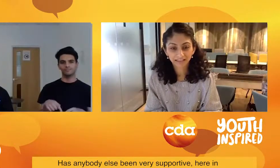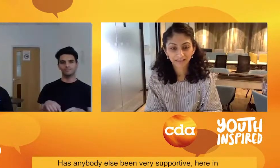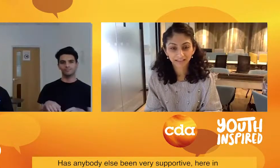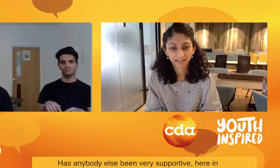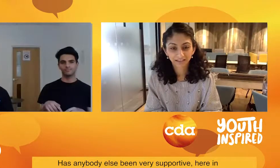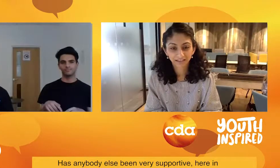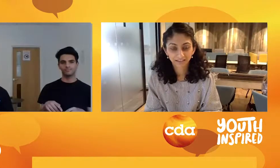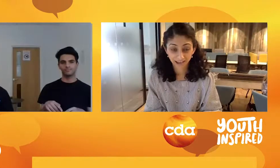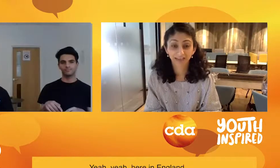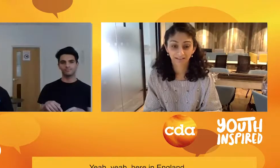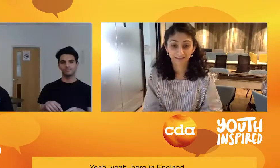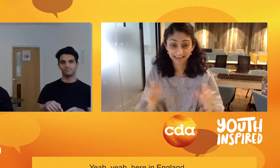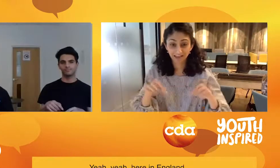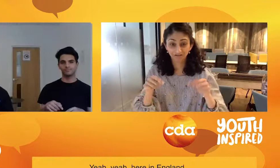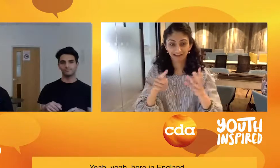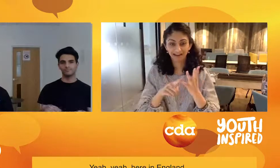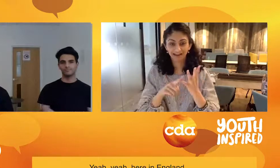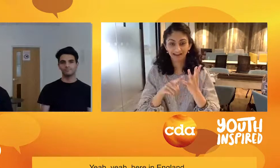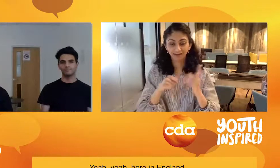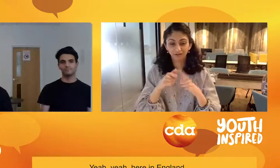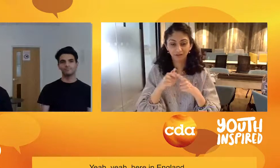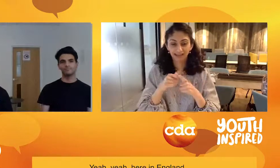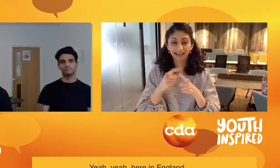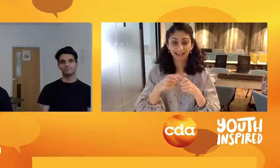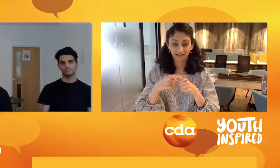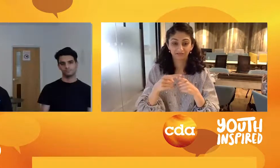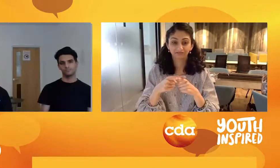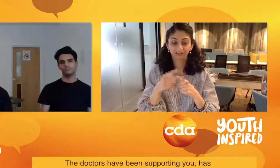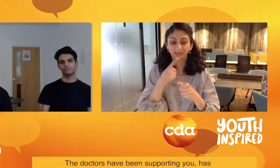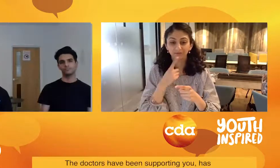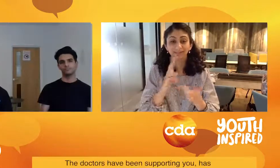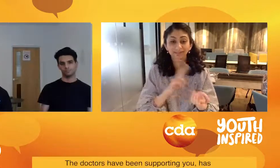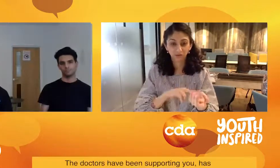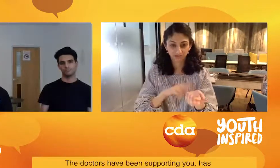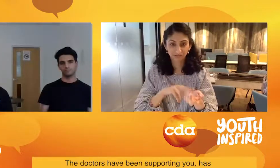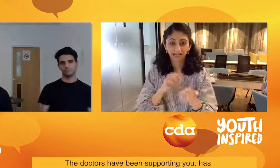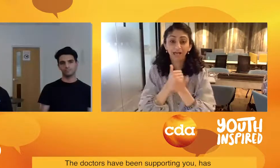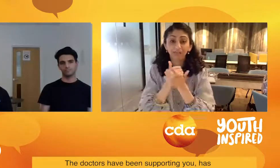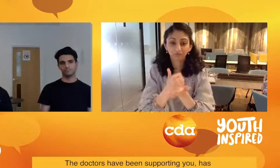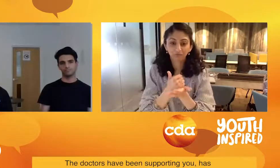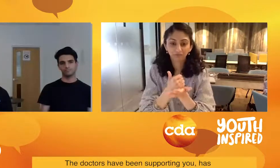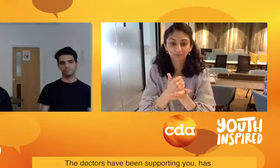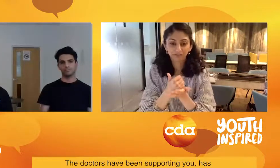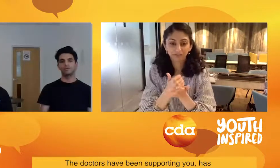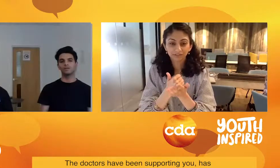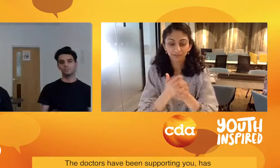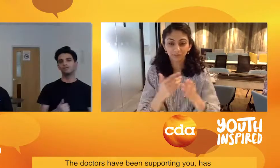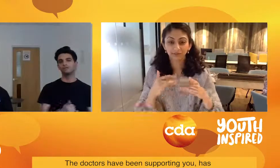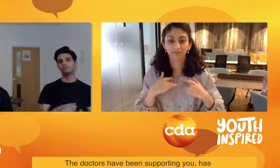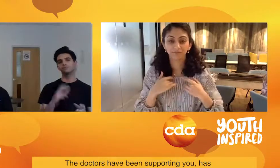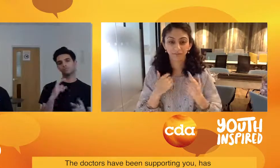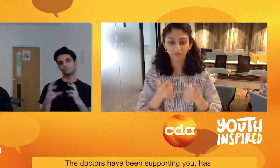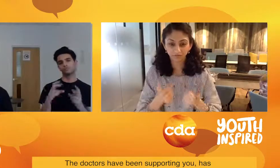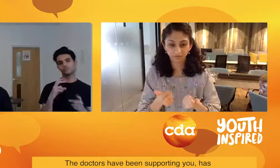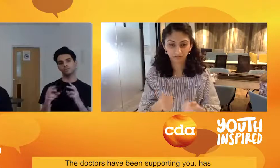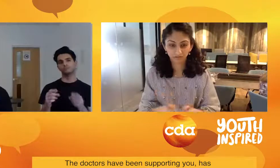In England, here? Yeah, here in England. The doctors have been supporting you.